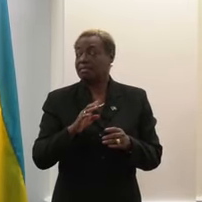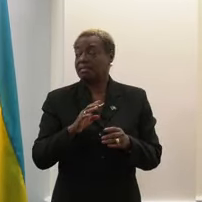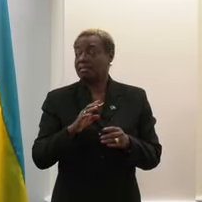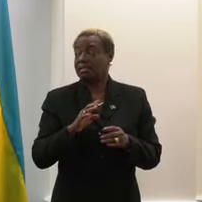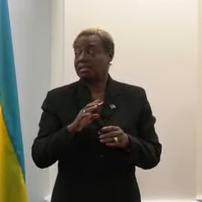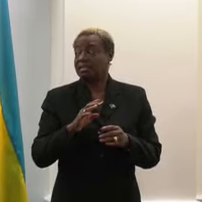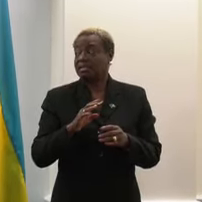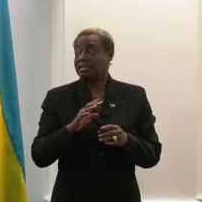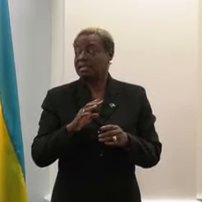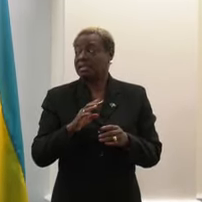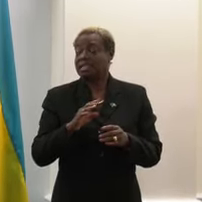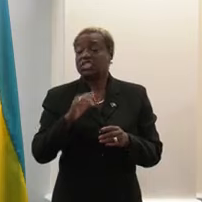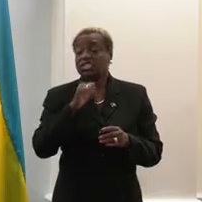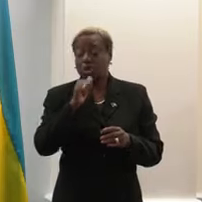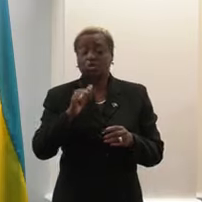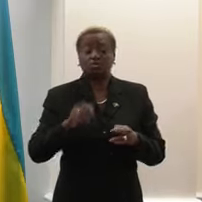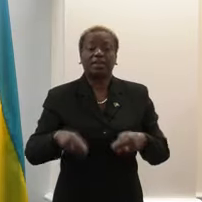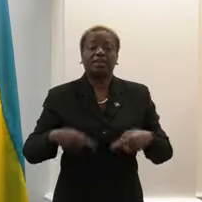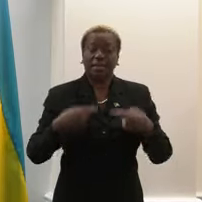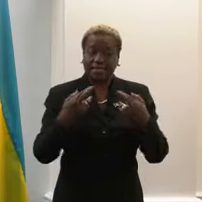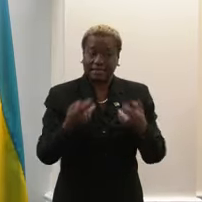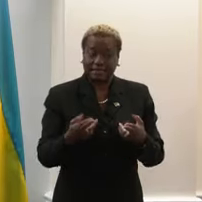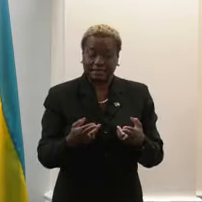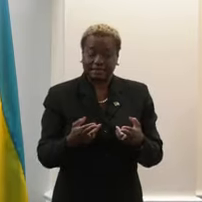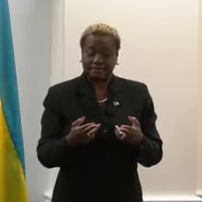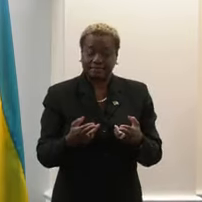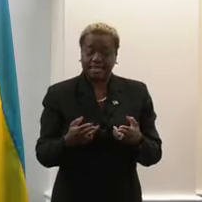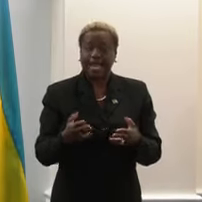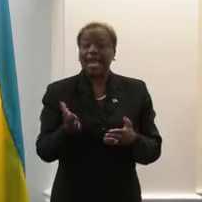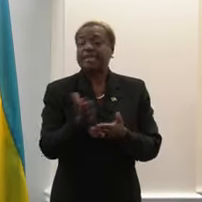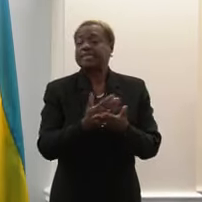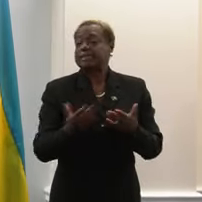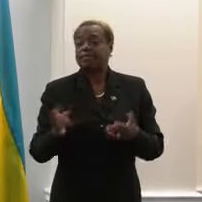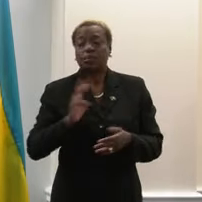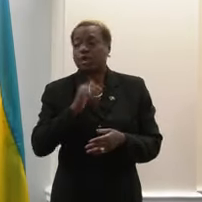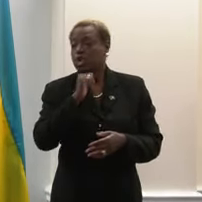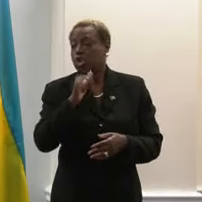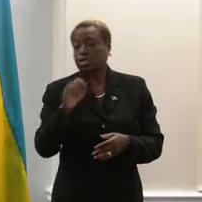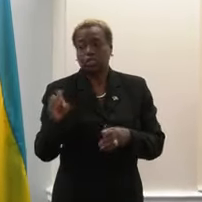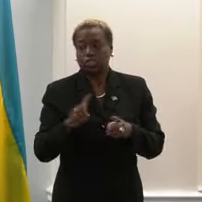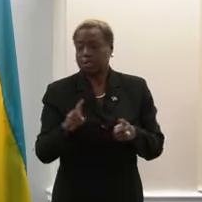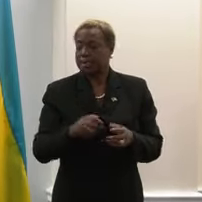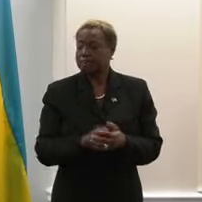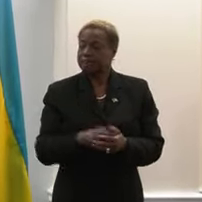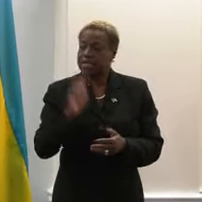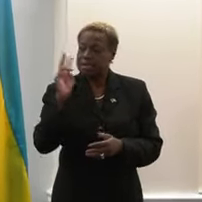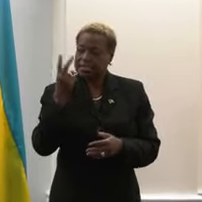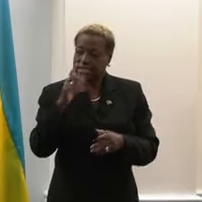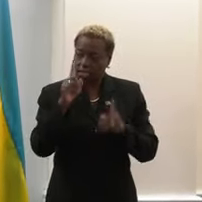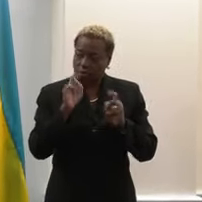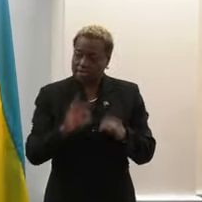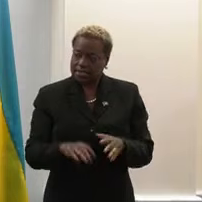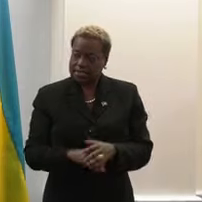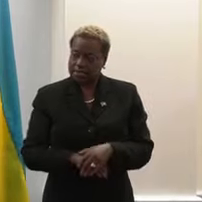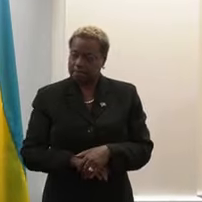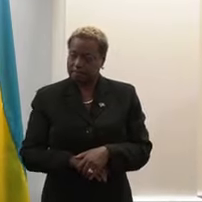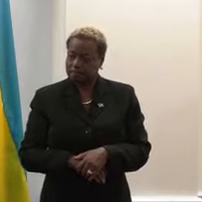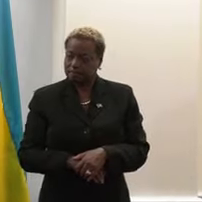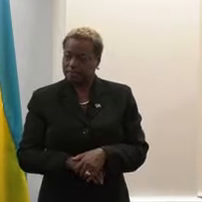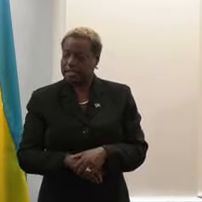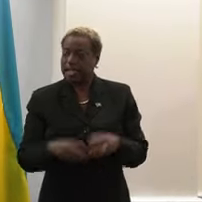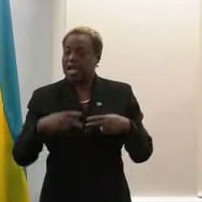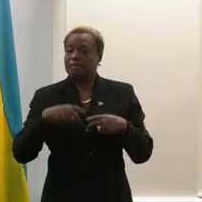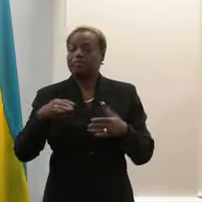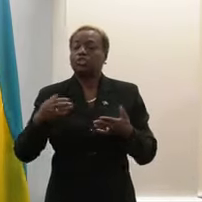is absolutely not recommended, and it is something we're not doing. Okay. My second question has to do with the